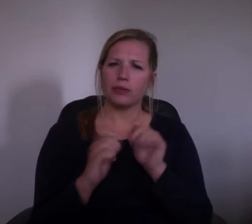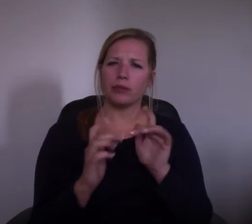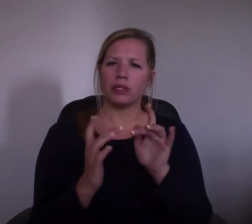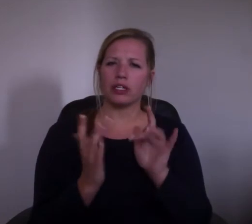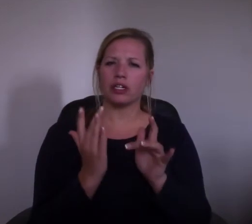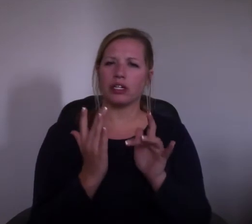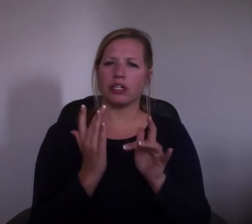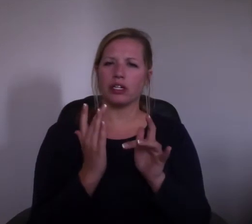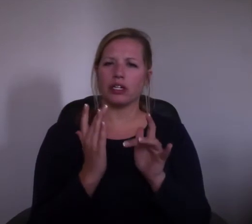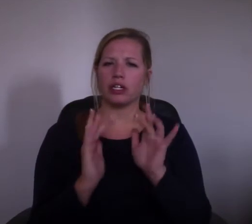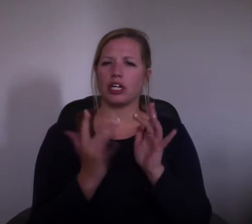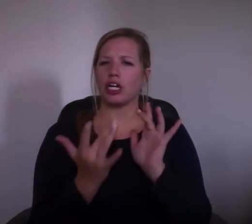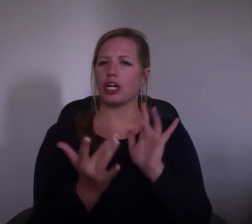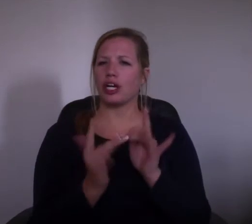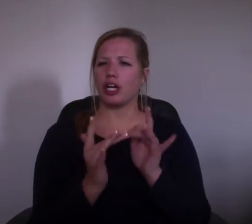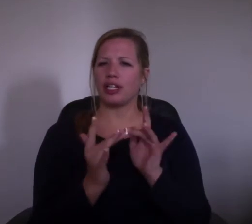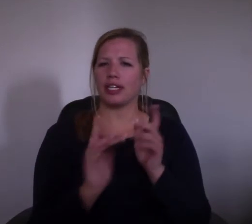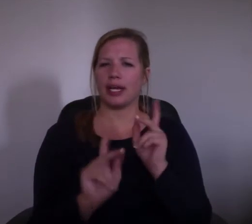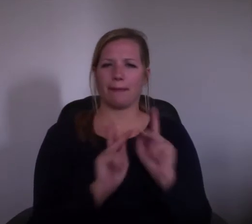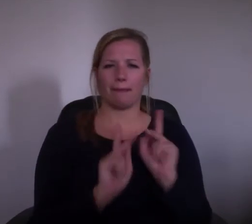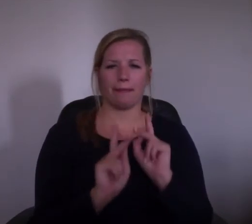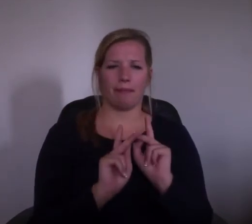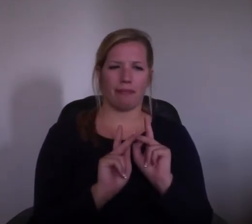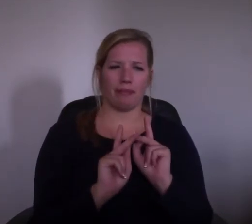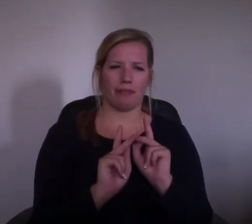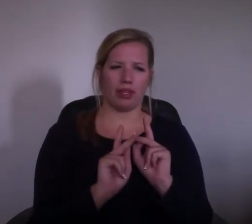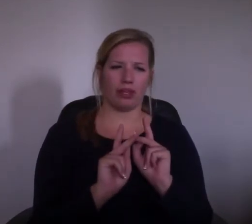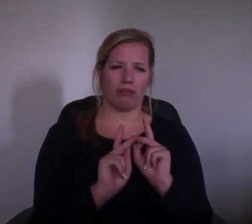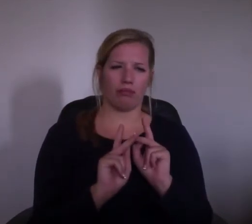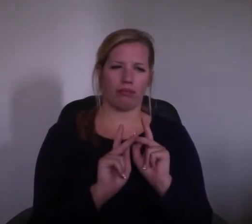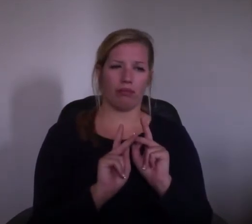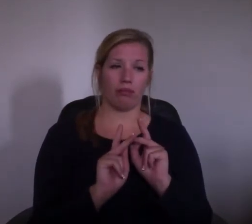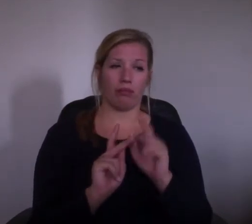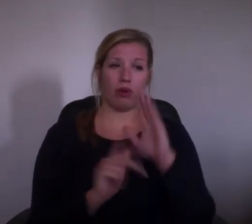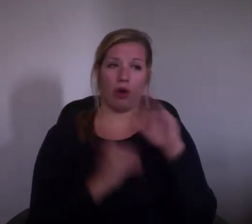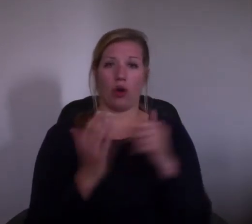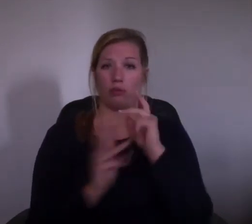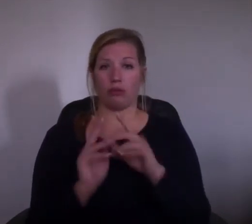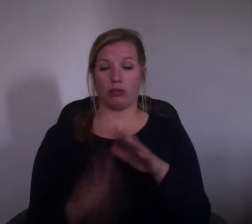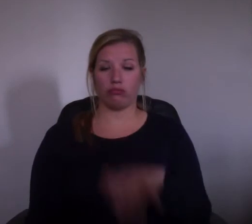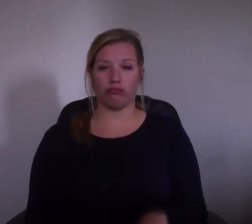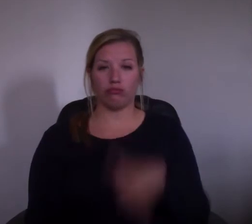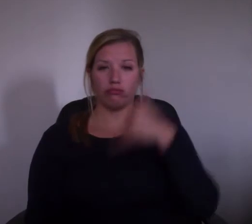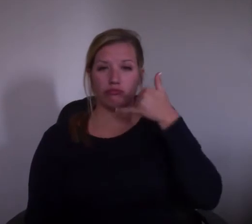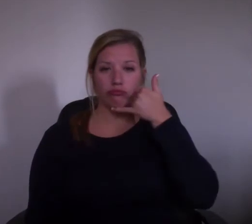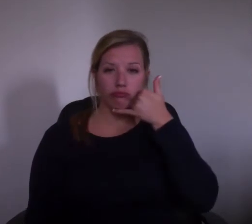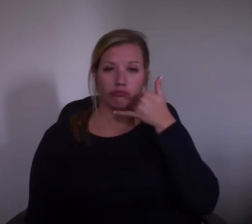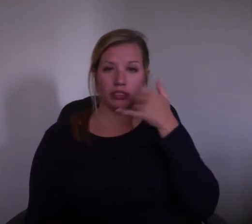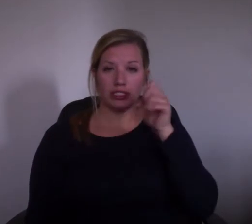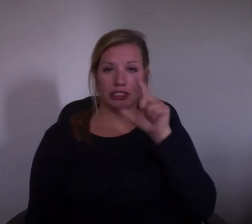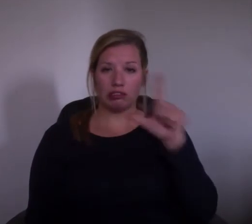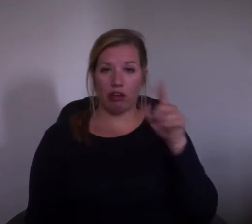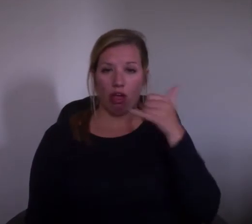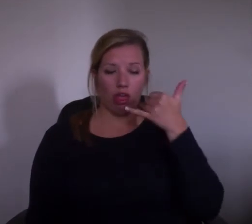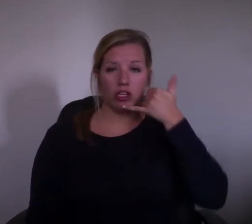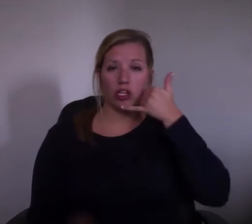in the case of an emergency? You know, right now, everyone's instinct is to pick up their cell phone and call their other family member. But as